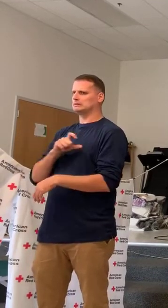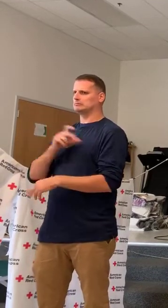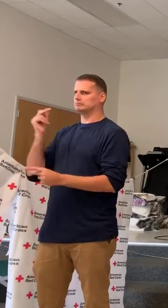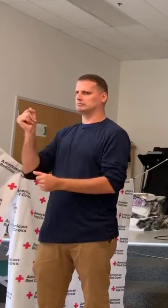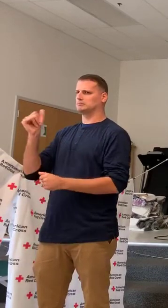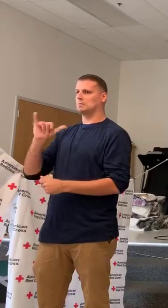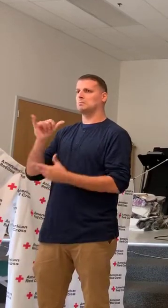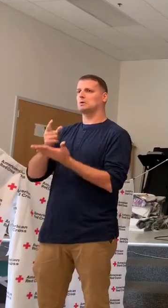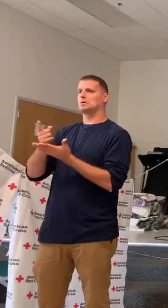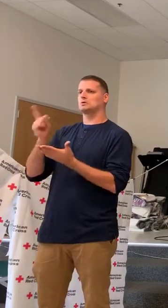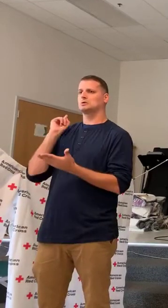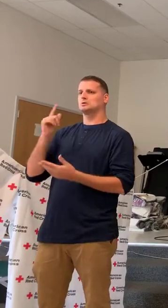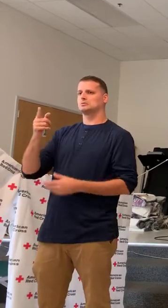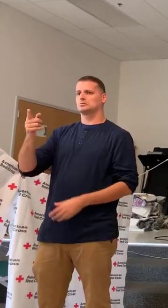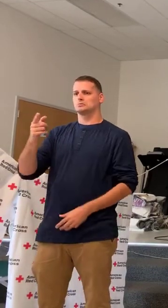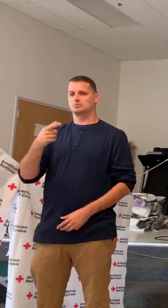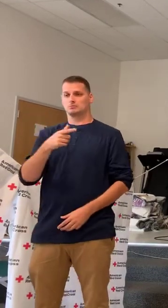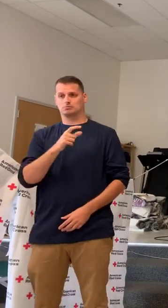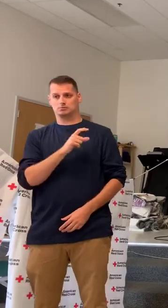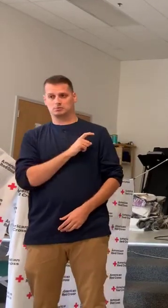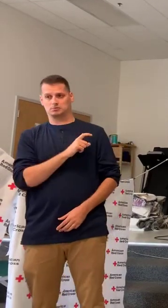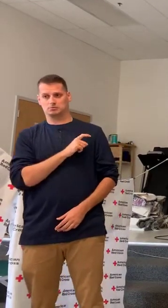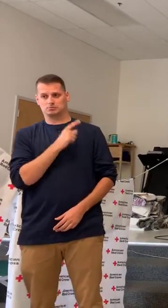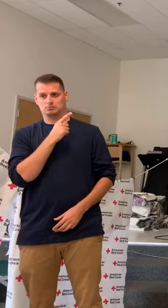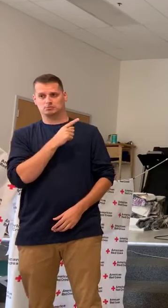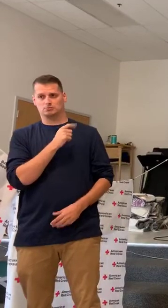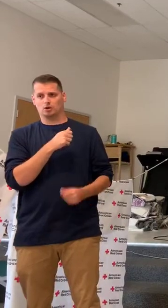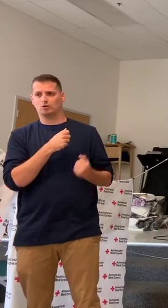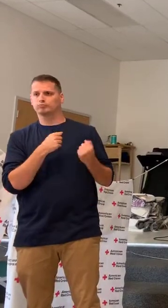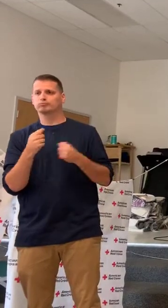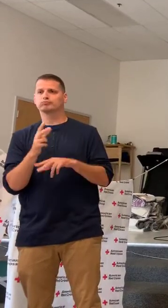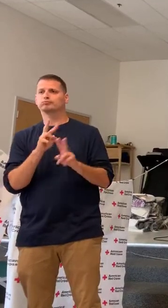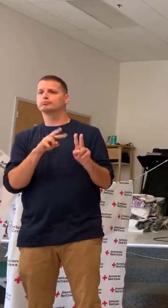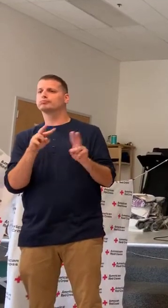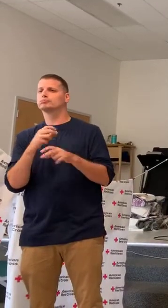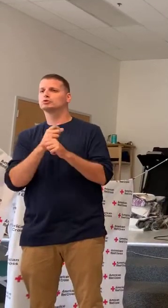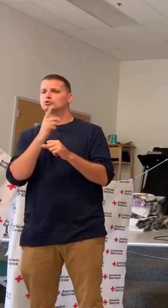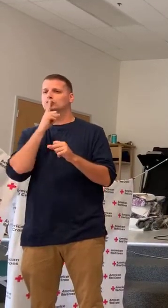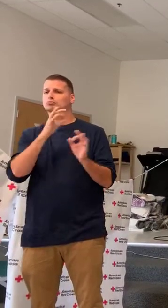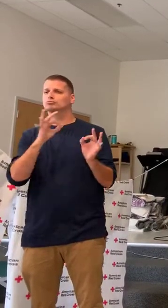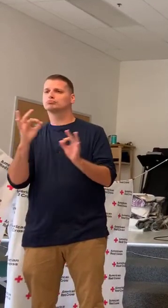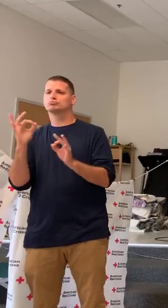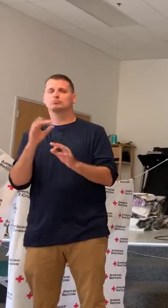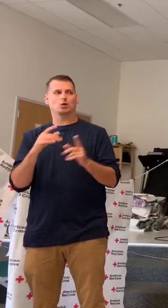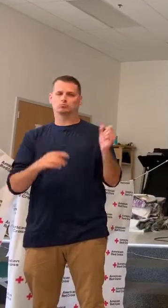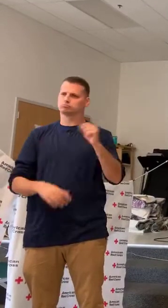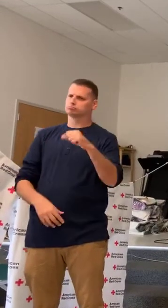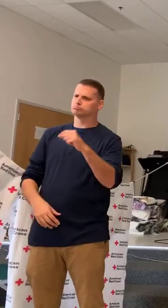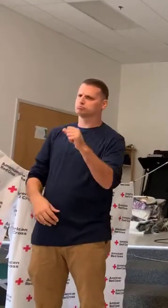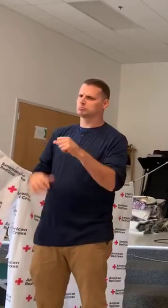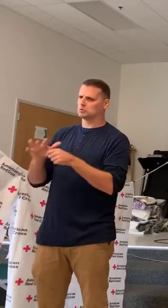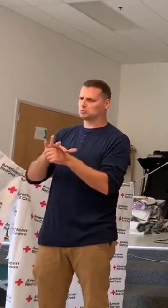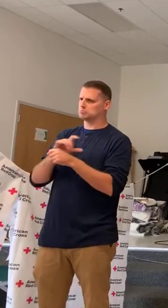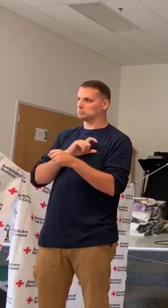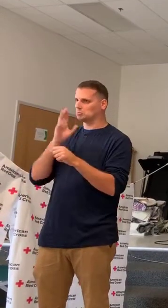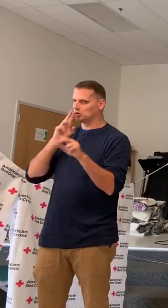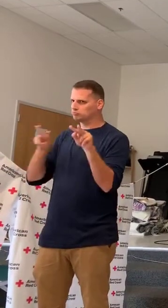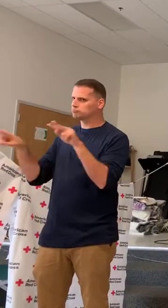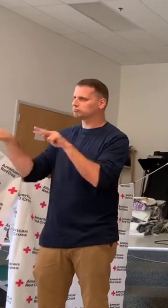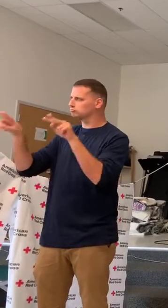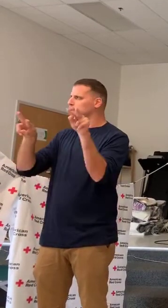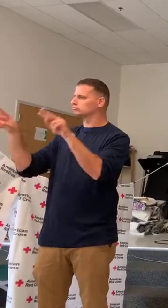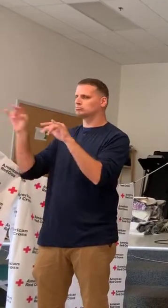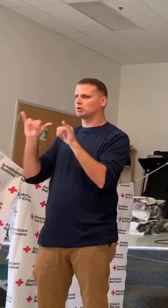the highway or up in the bigger neighborhoods to the... You'll have our local troopers here. So they will be patrolling?